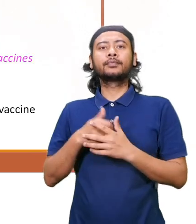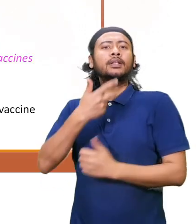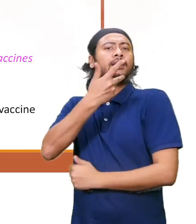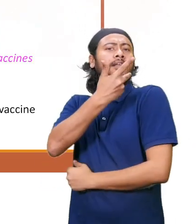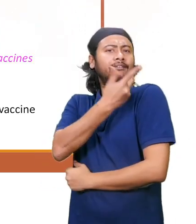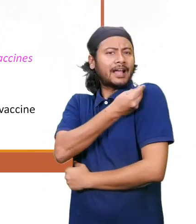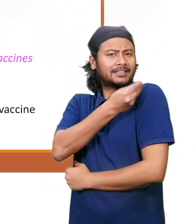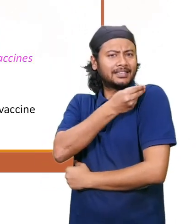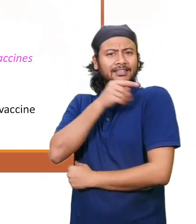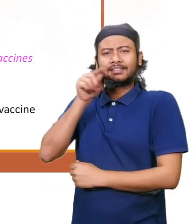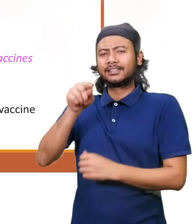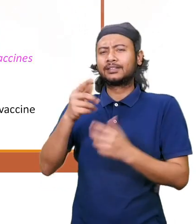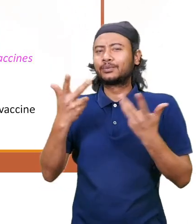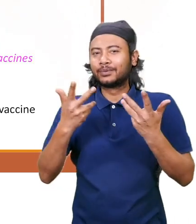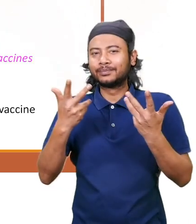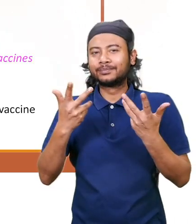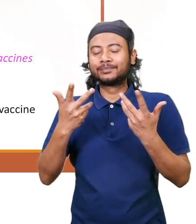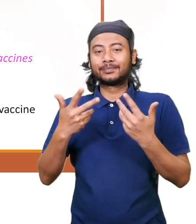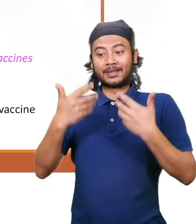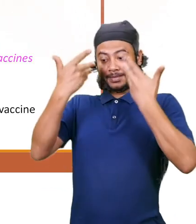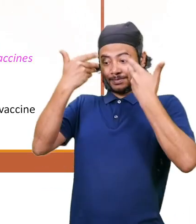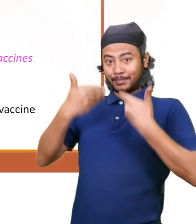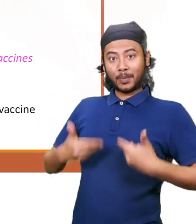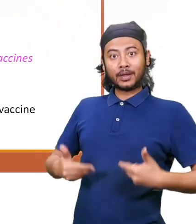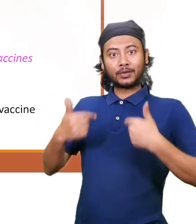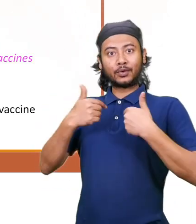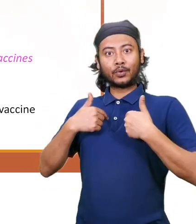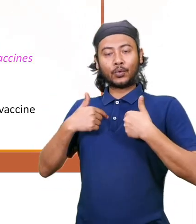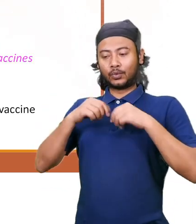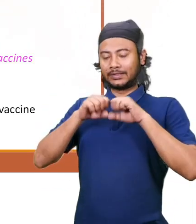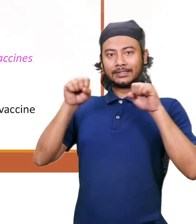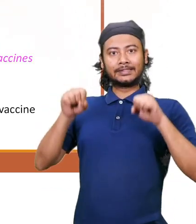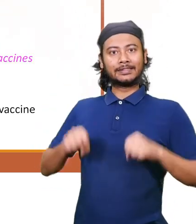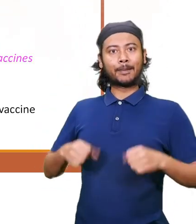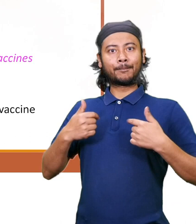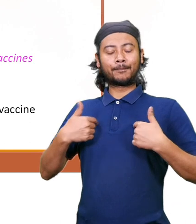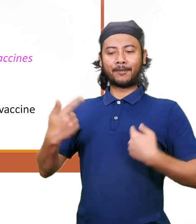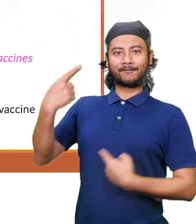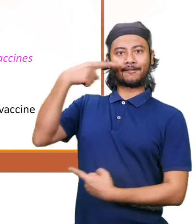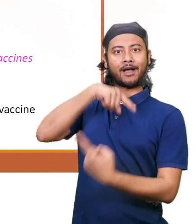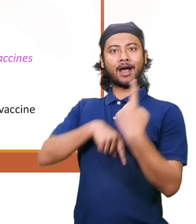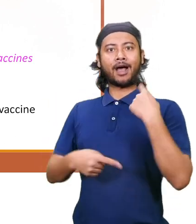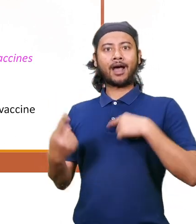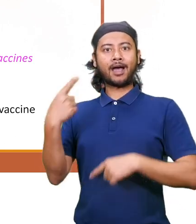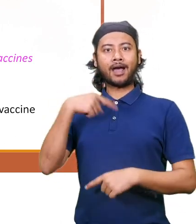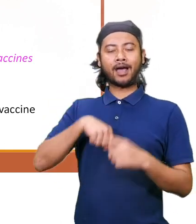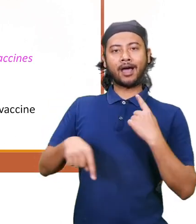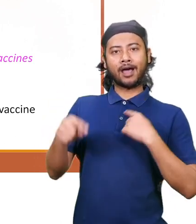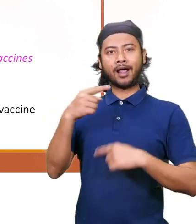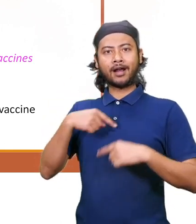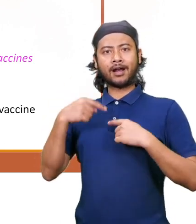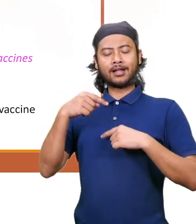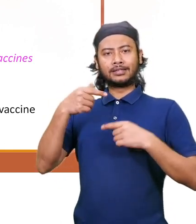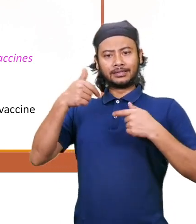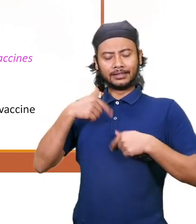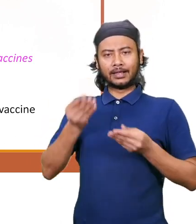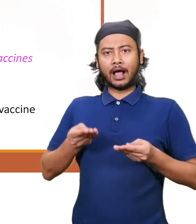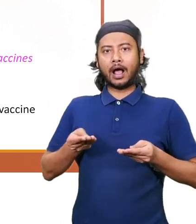Vaccinations. So vaccines are agents that helps the host immune system to recognize and destroy